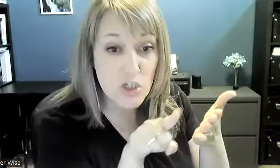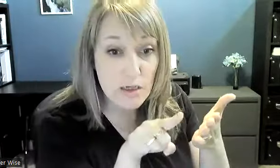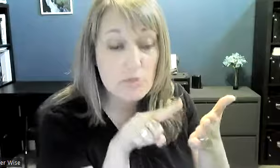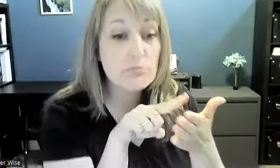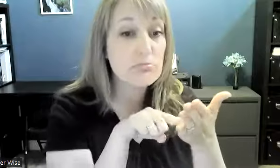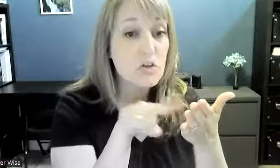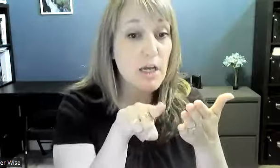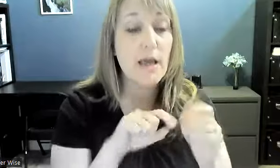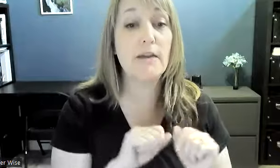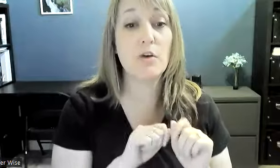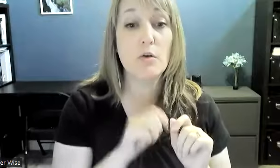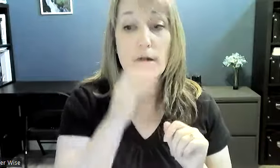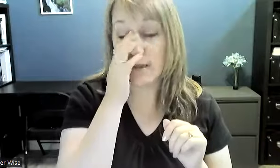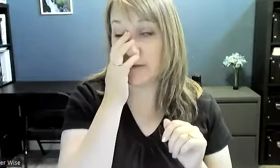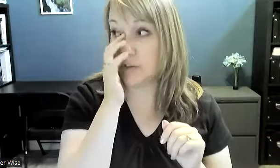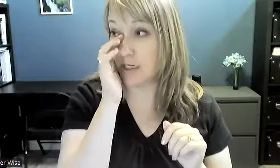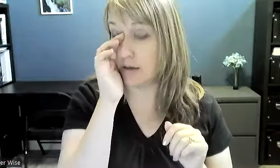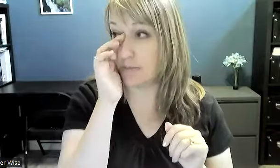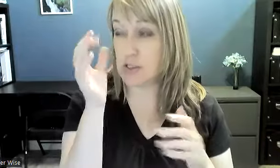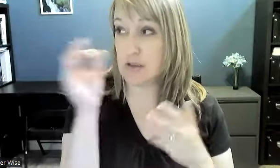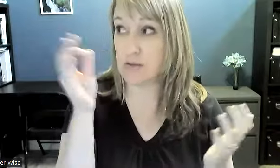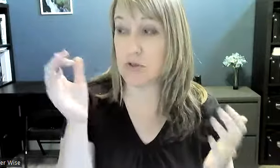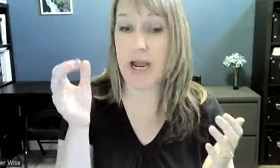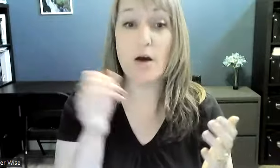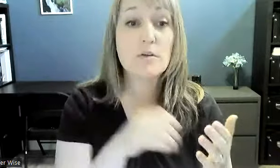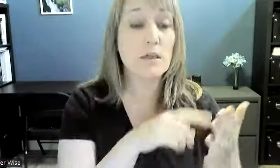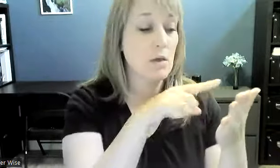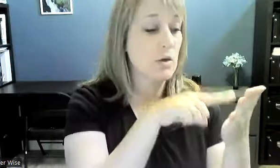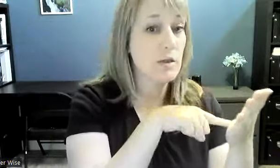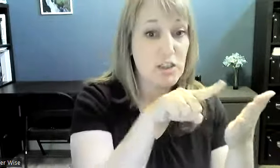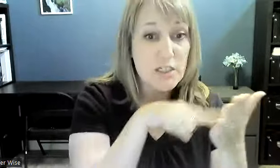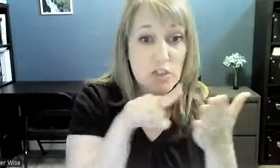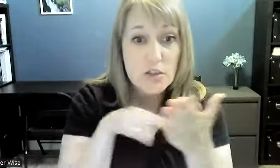check, check. And if you're checking on a bunch of things around your house, you can like check, check, check,